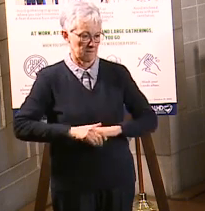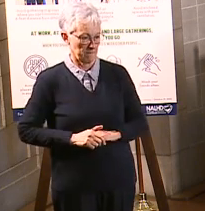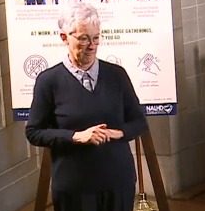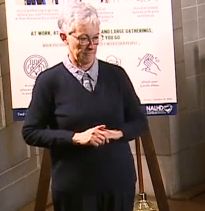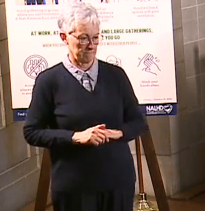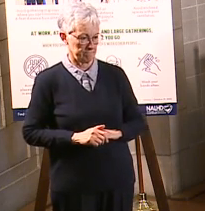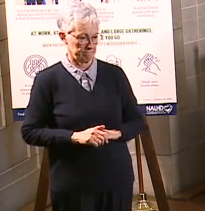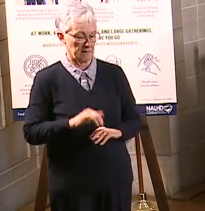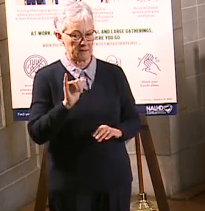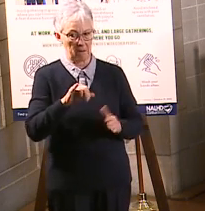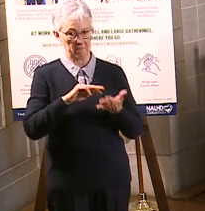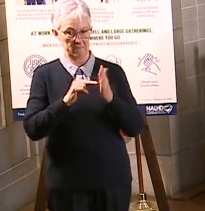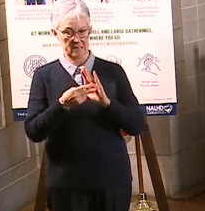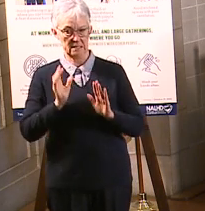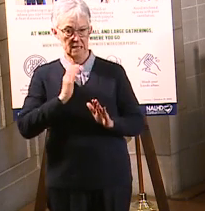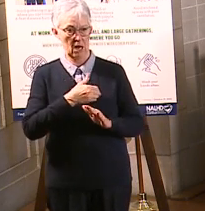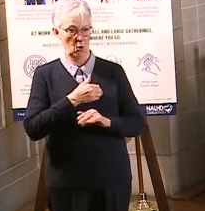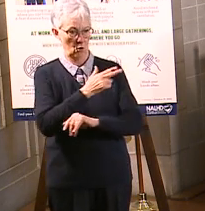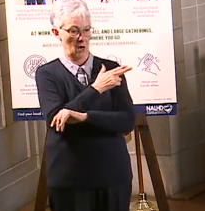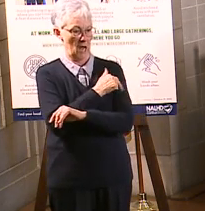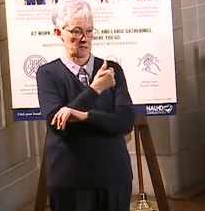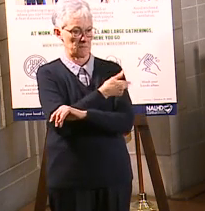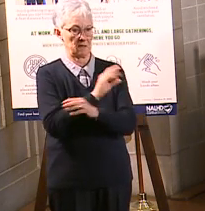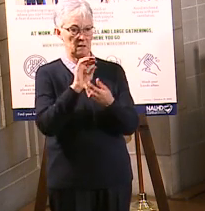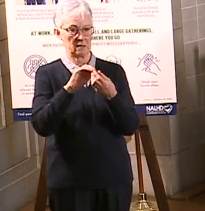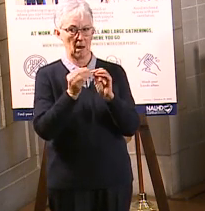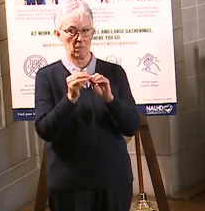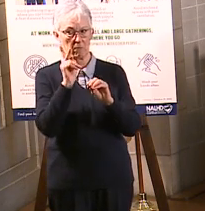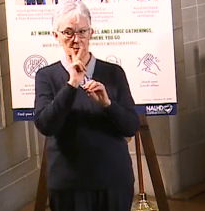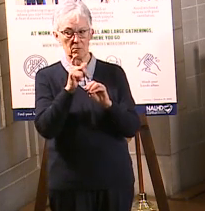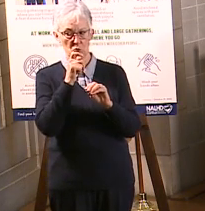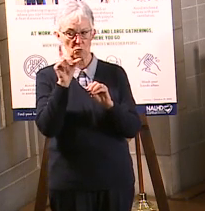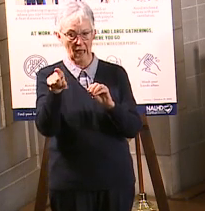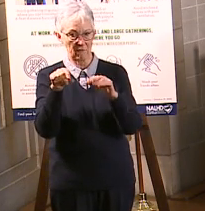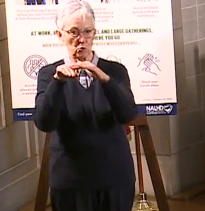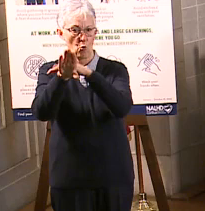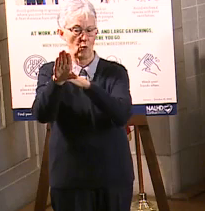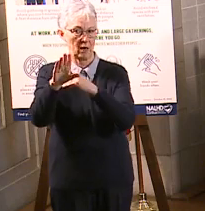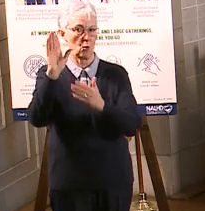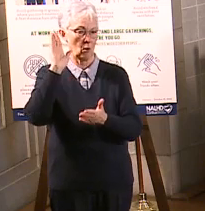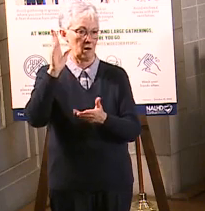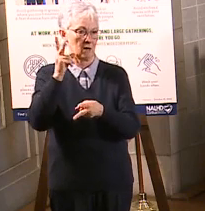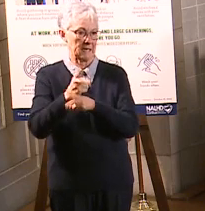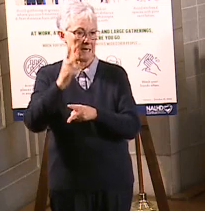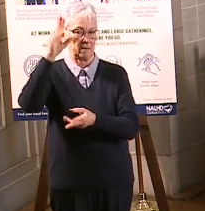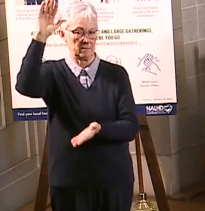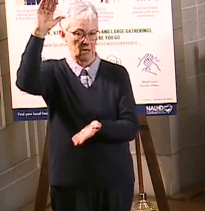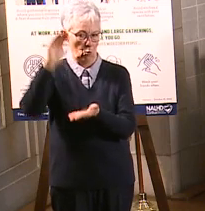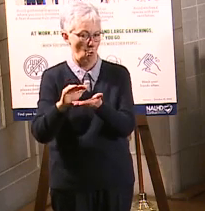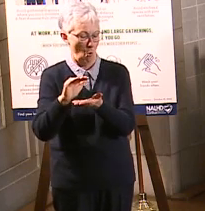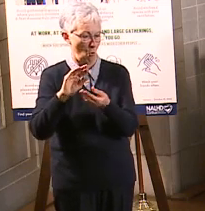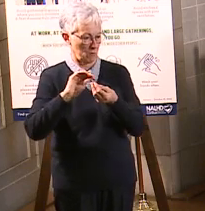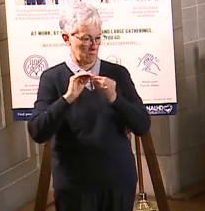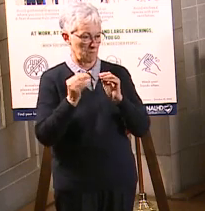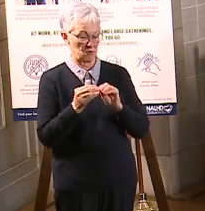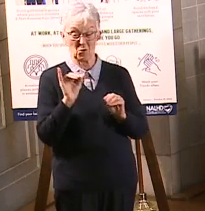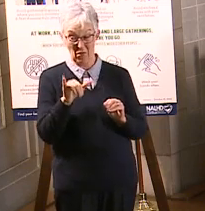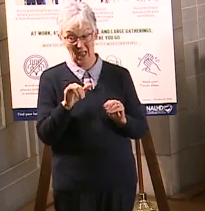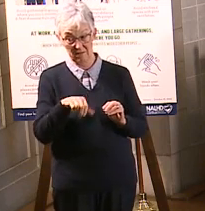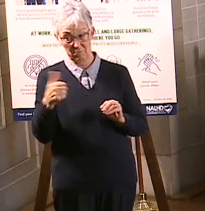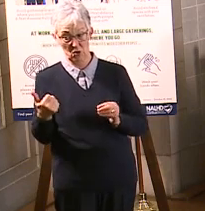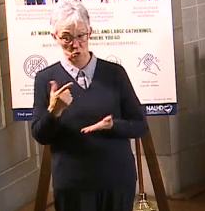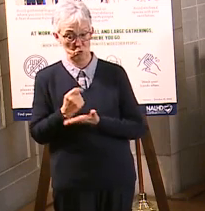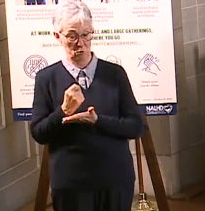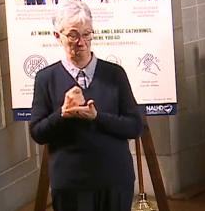reduces our hospitalizations and overall increases the health of our state. So that's another great treatment we've got here in Nebraska. I